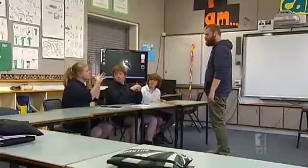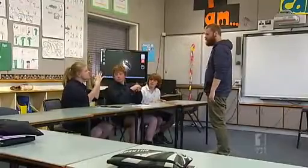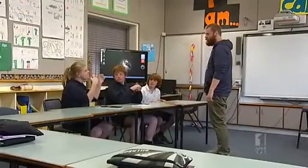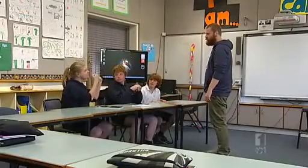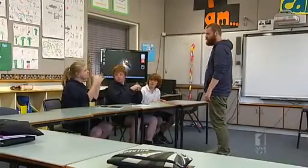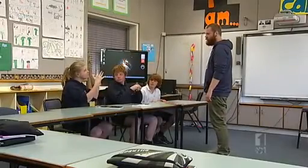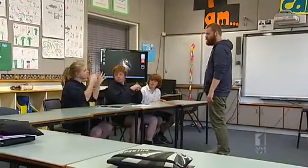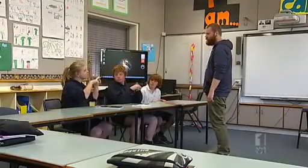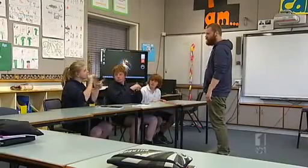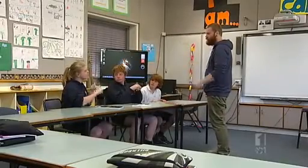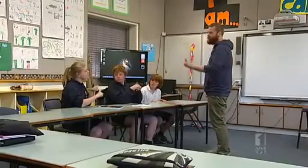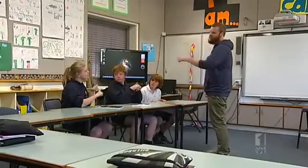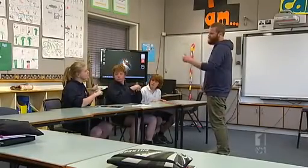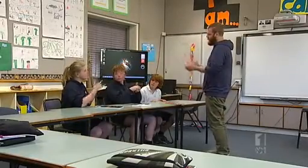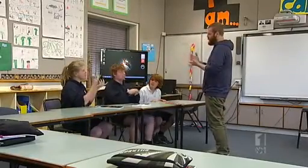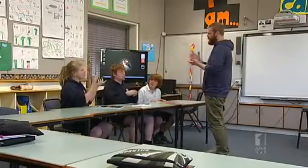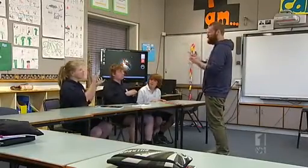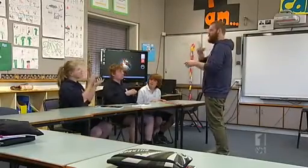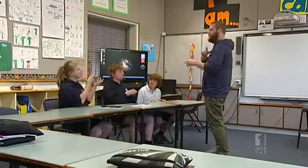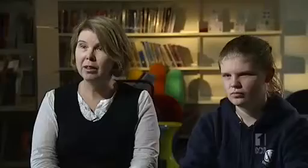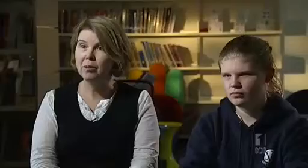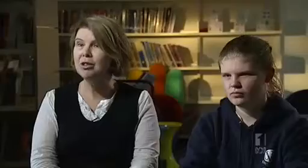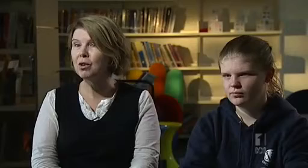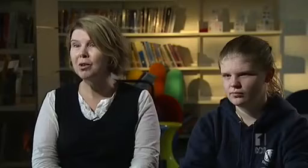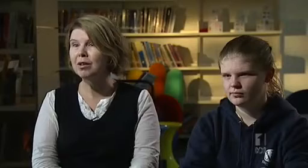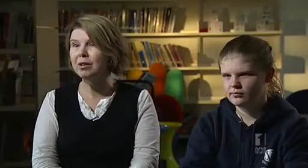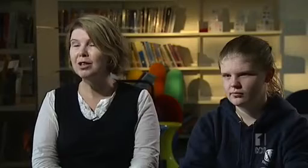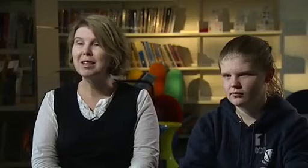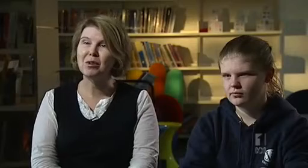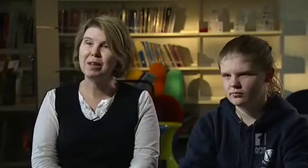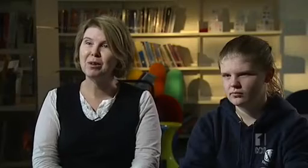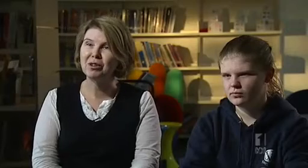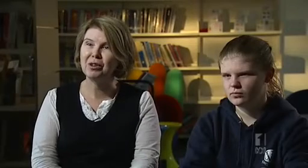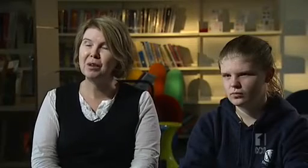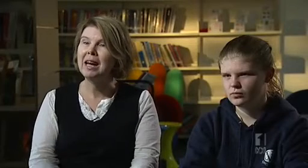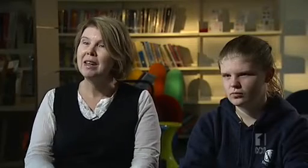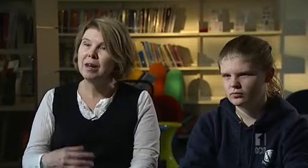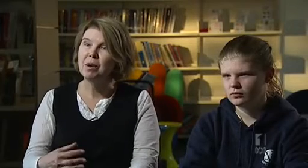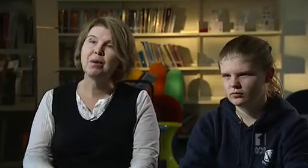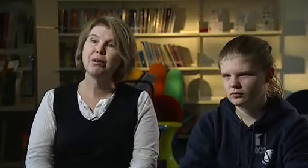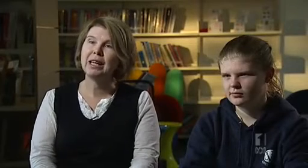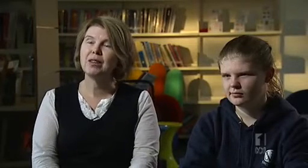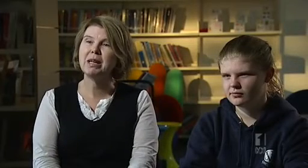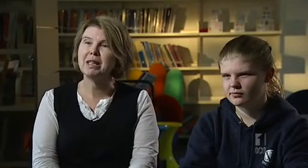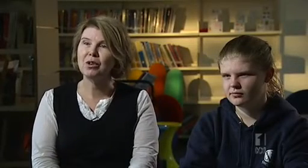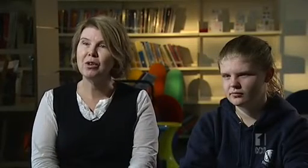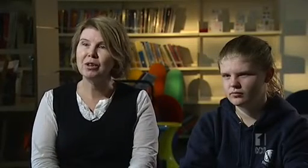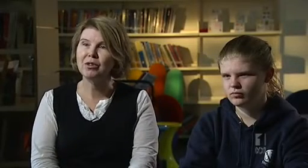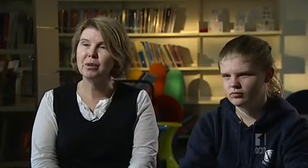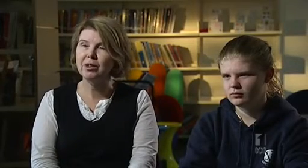language. She gives me her total attention, which of course she doesn't always want to do. Then we're able to get the message across to each